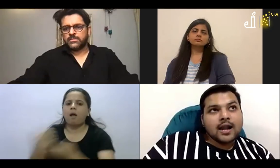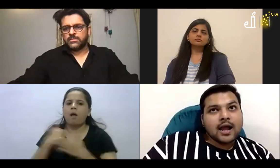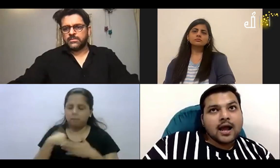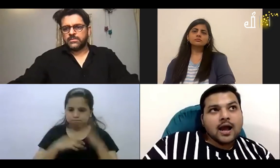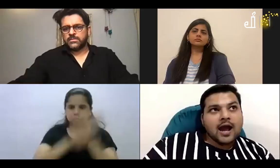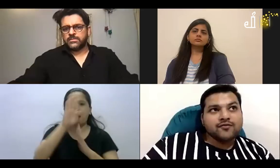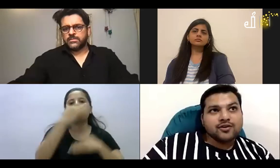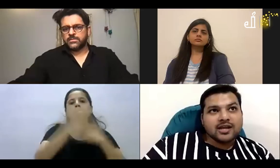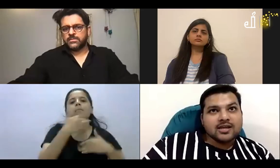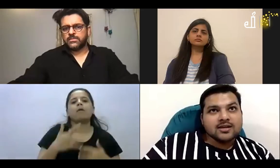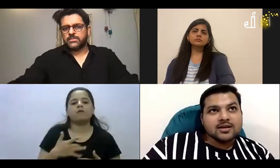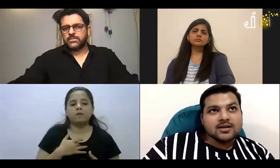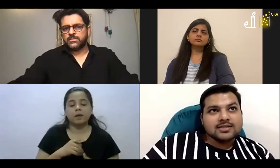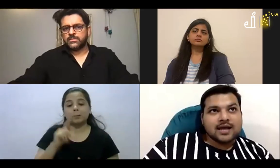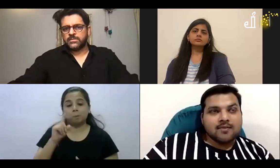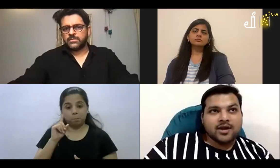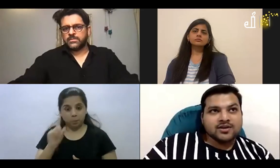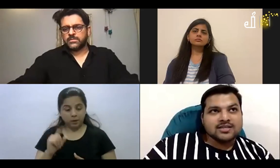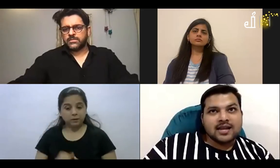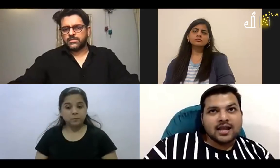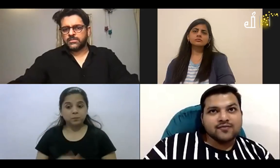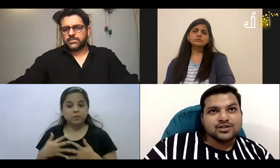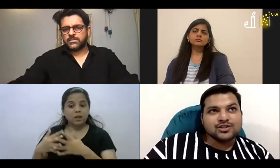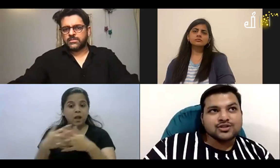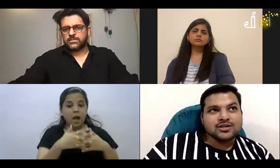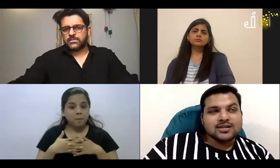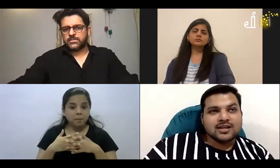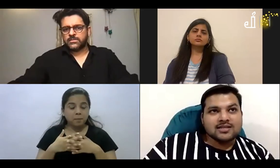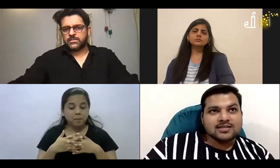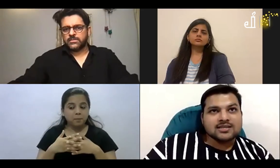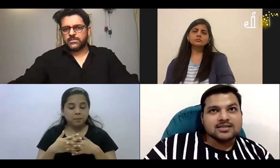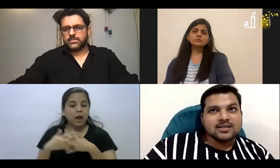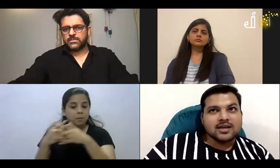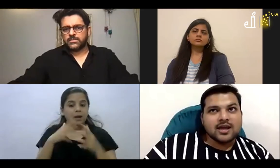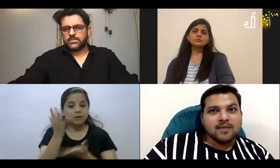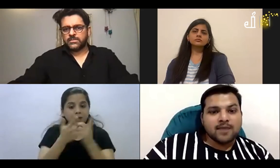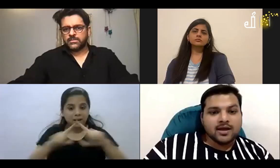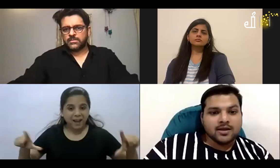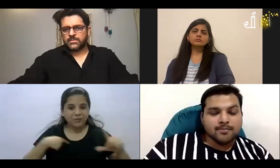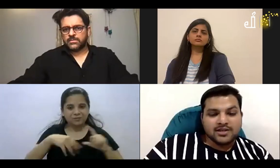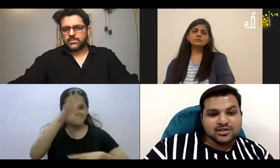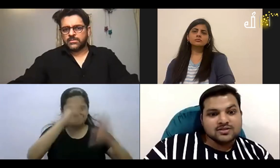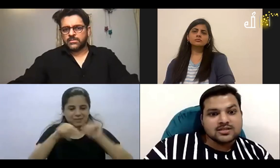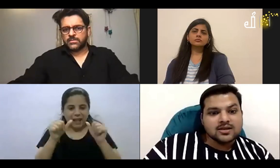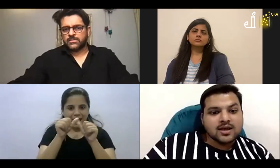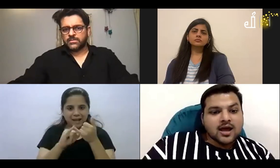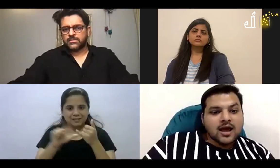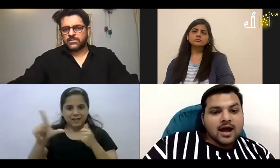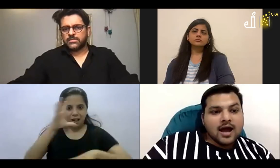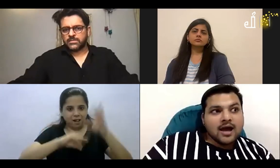But after taking American Sign Language classes in my